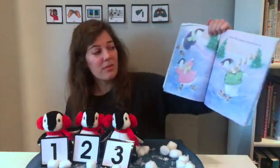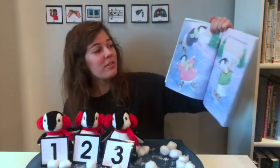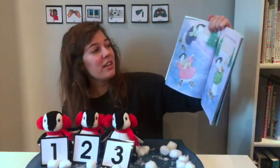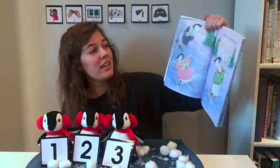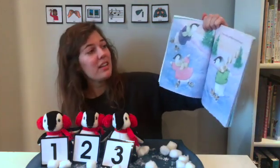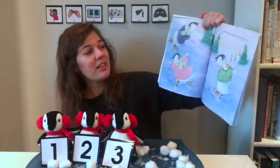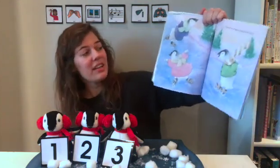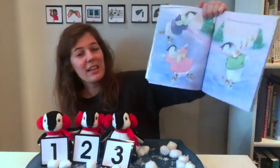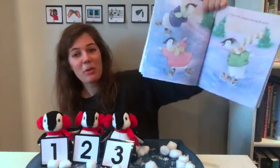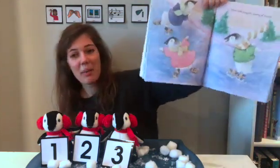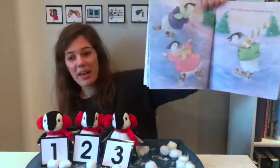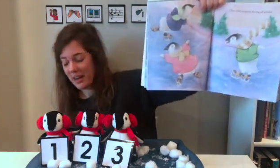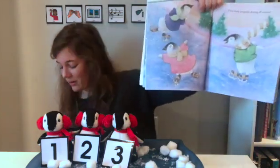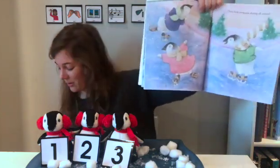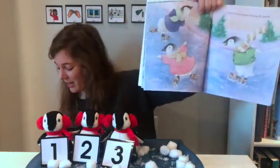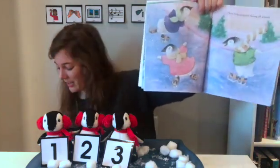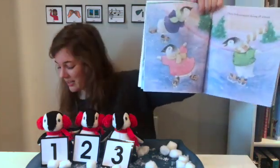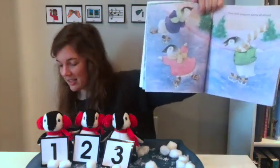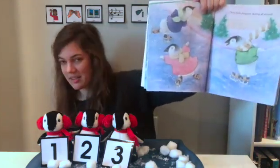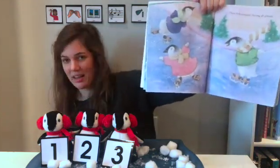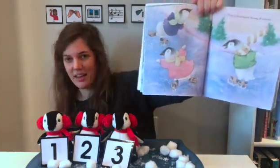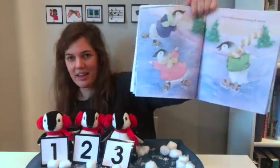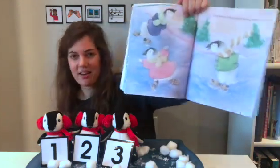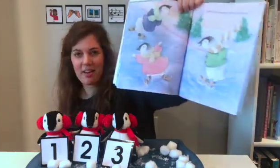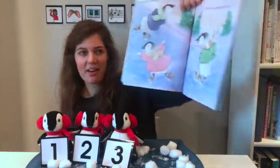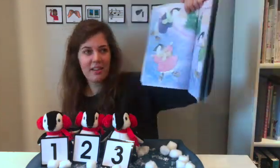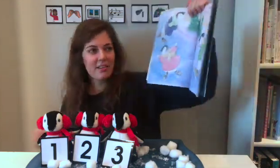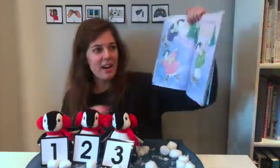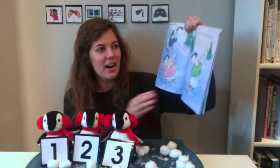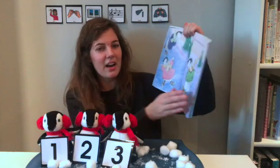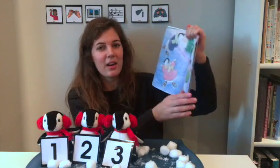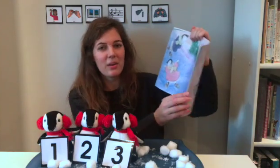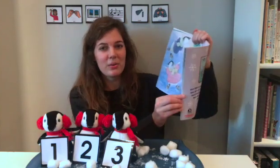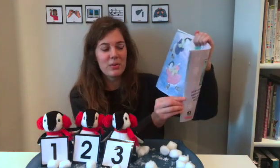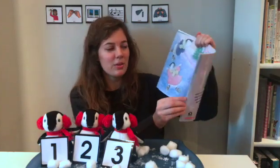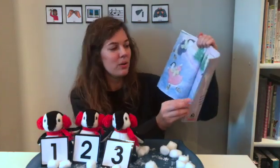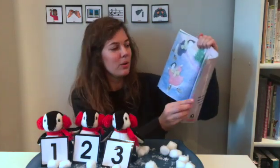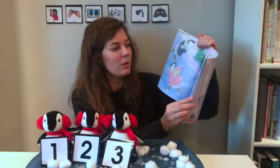1, 2, 3. 3 little penguins skating all around.